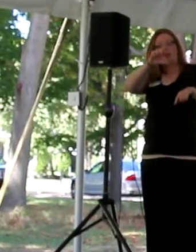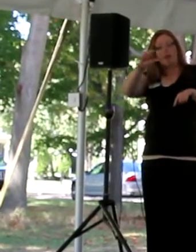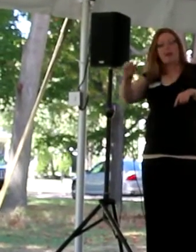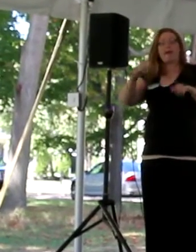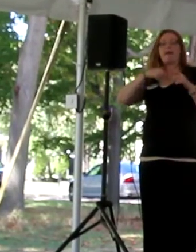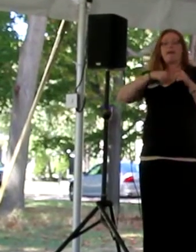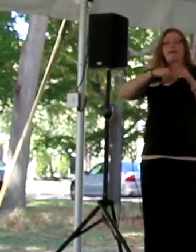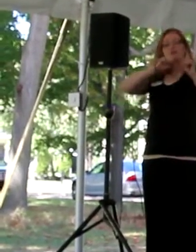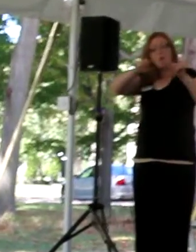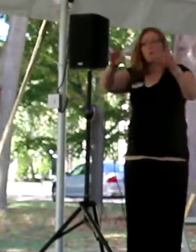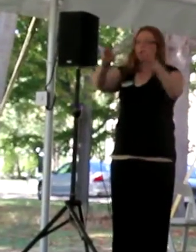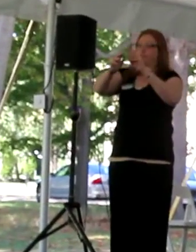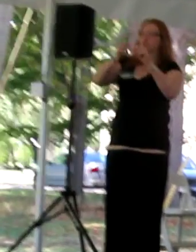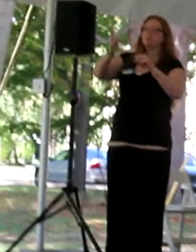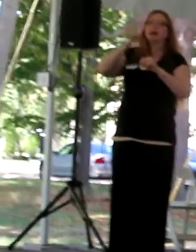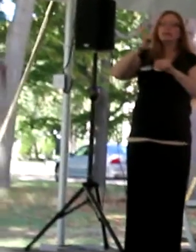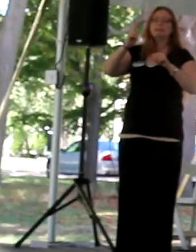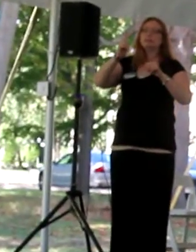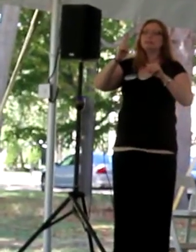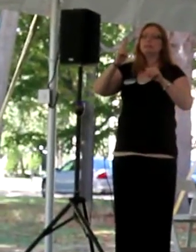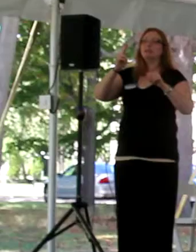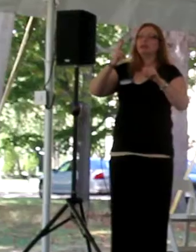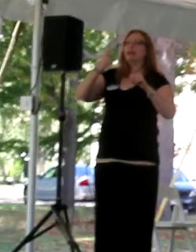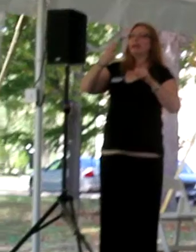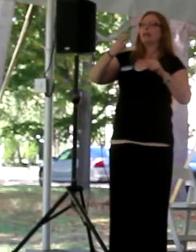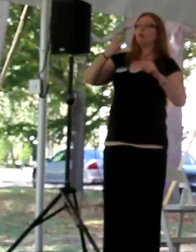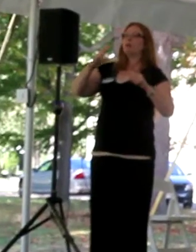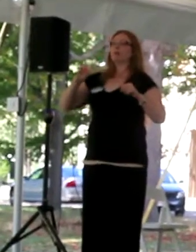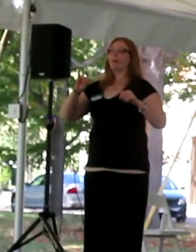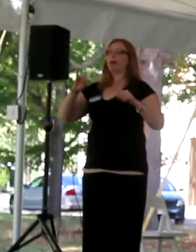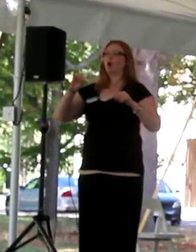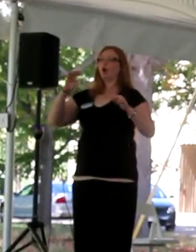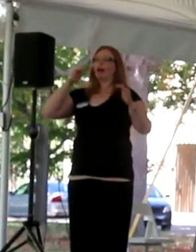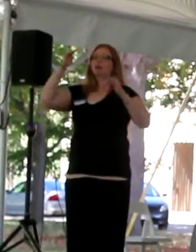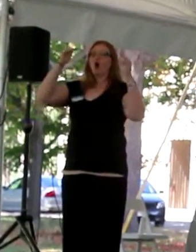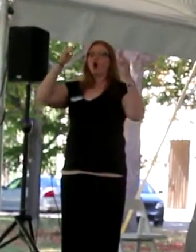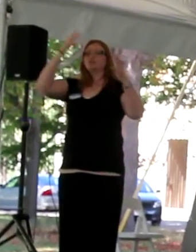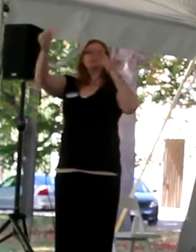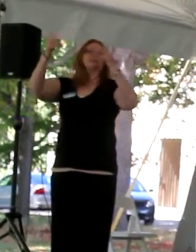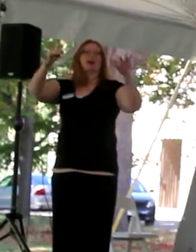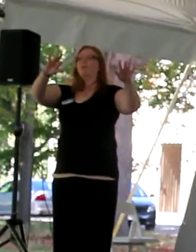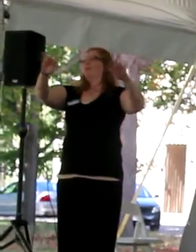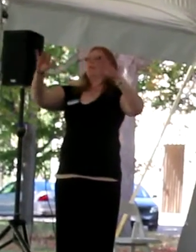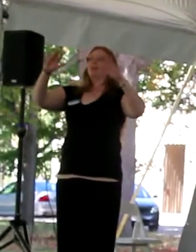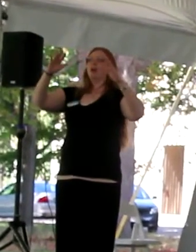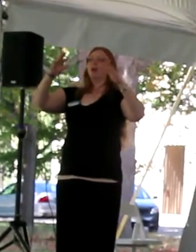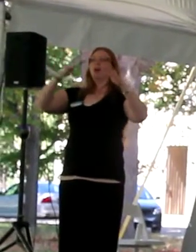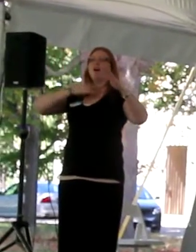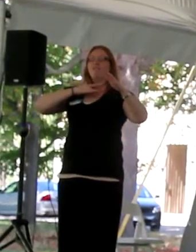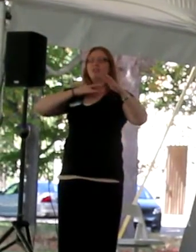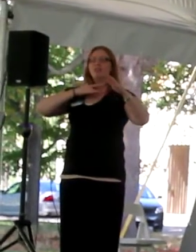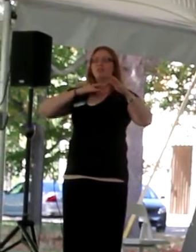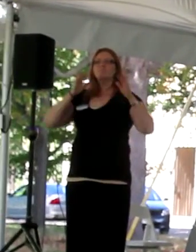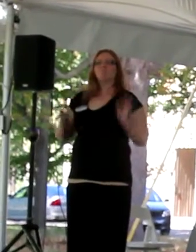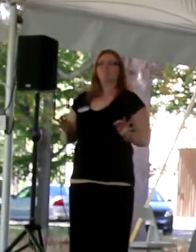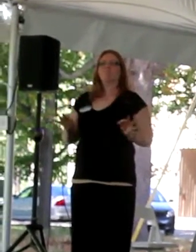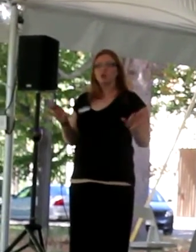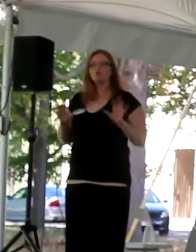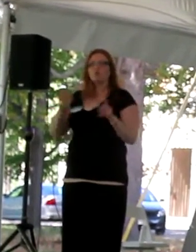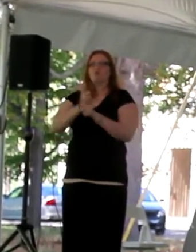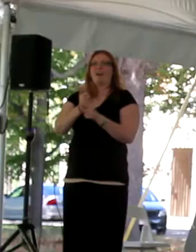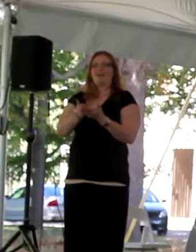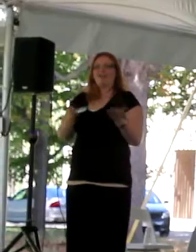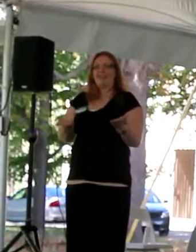these wonderful hearing impaired adults going out there doing wonderful things, it really validates that I'm doing the right thing for my daughter and that she's going to